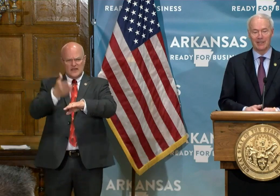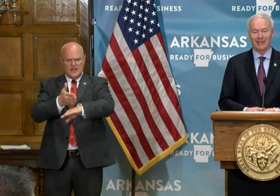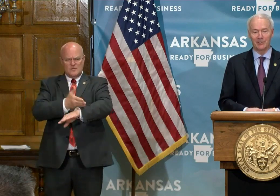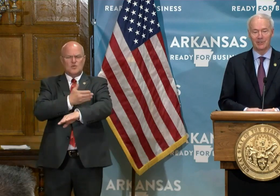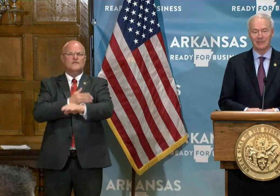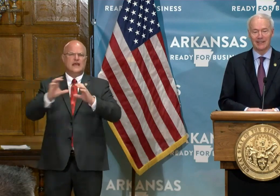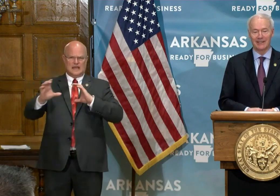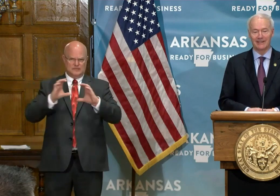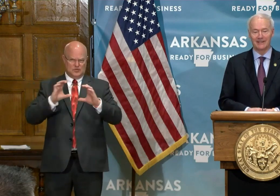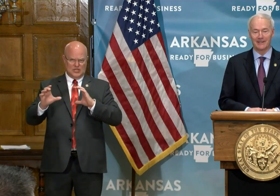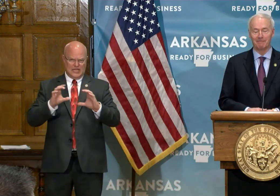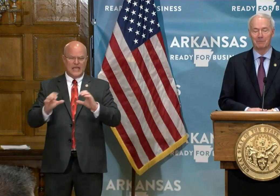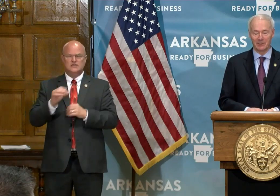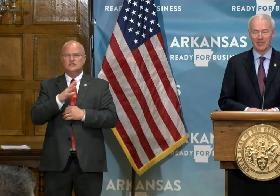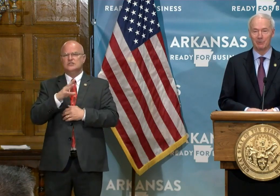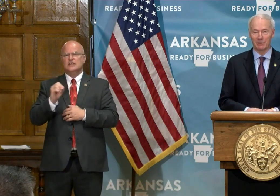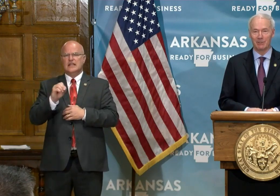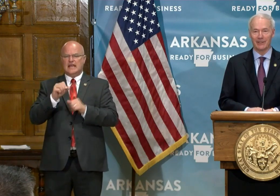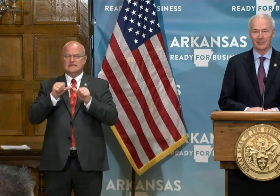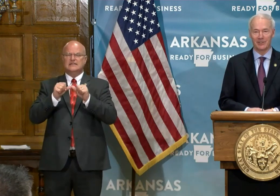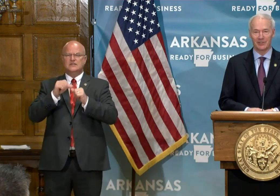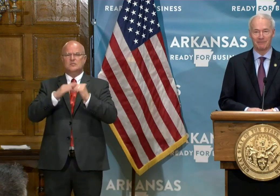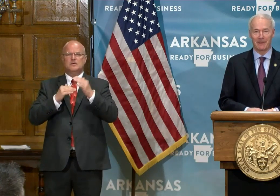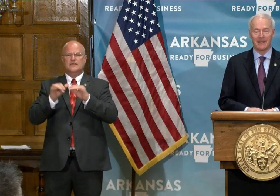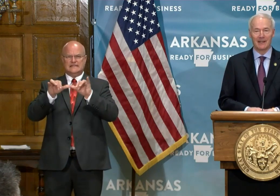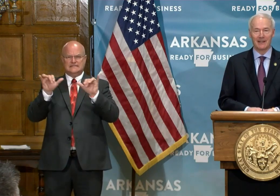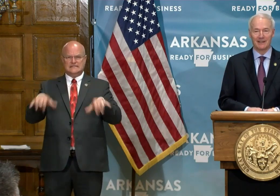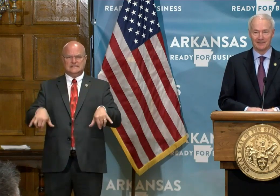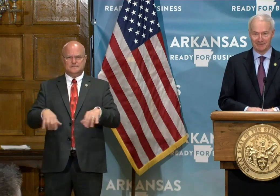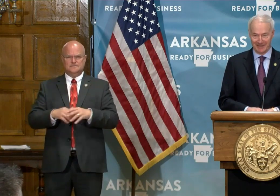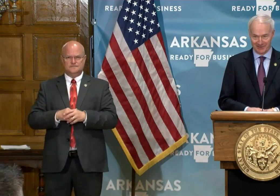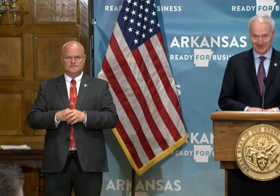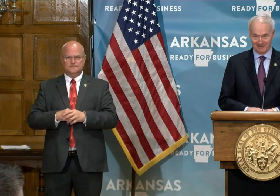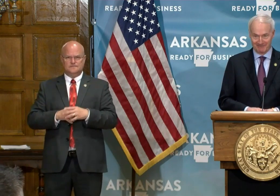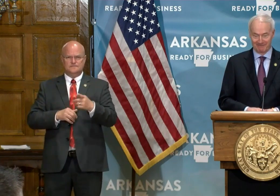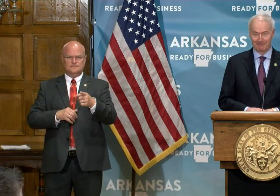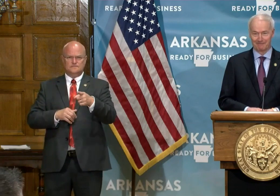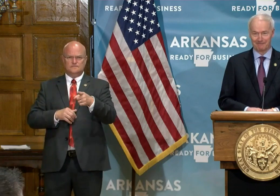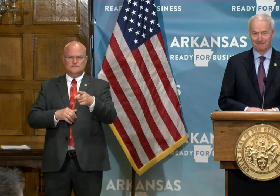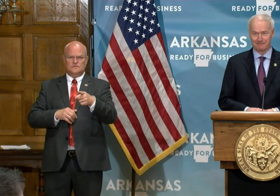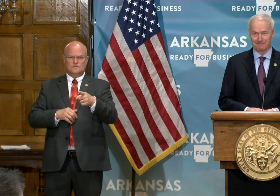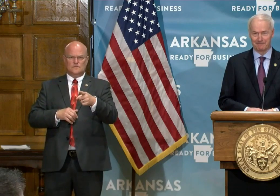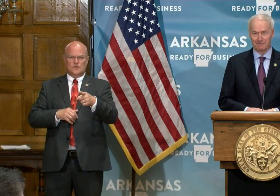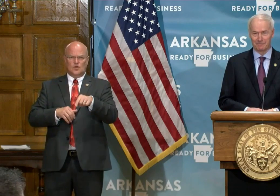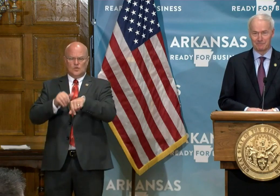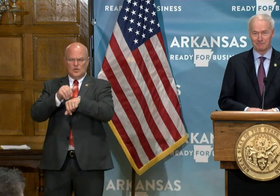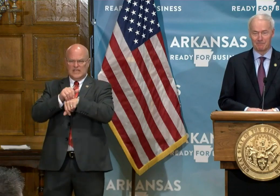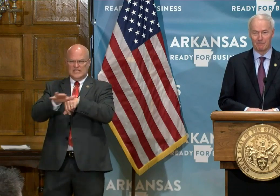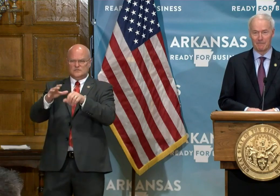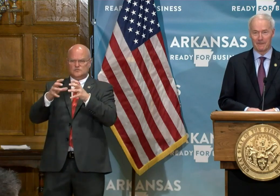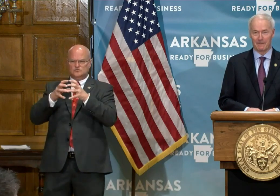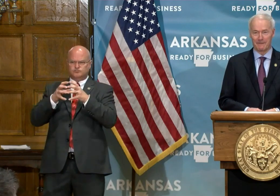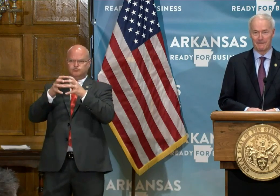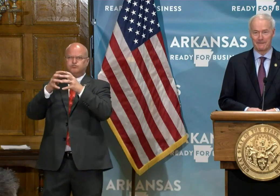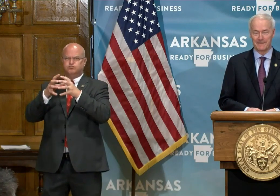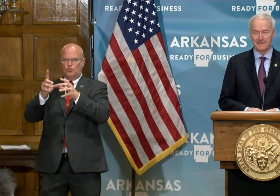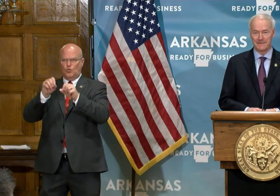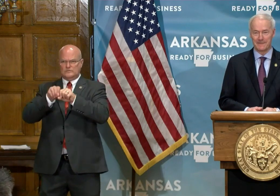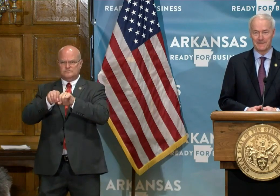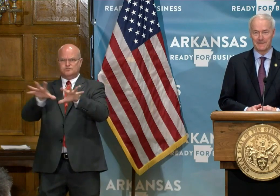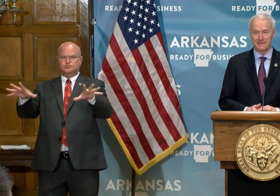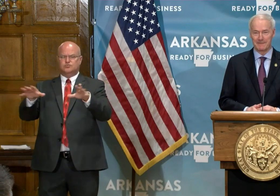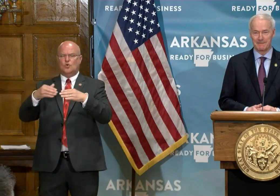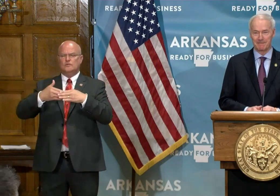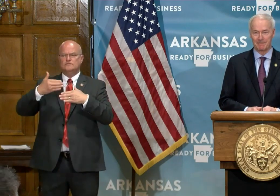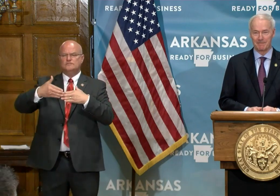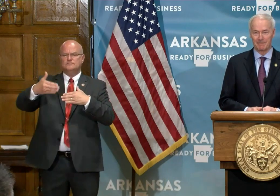that communication and continuing to build that system. Yes? Are those going to be issued sort of in bulk, or is it going to be